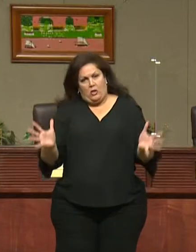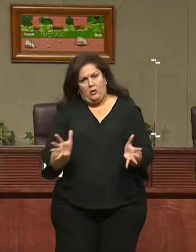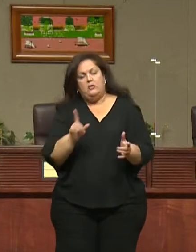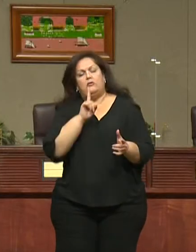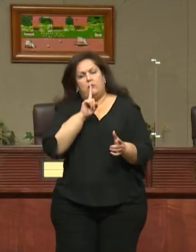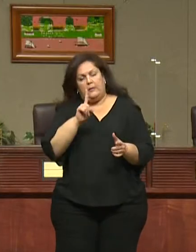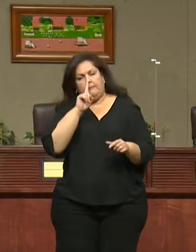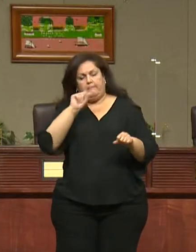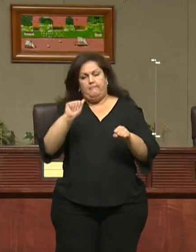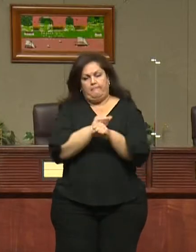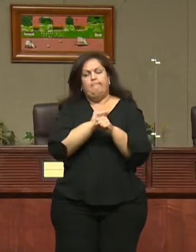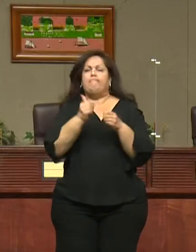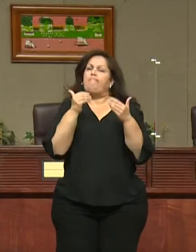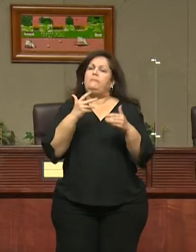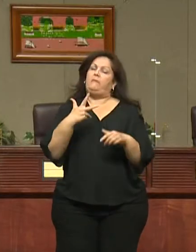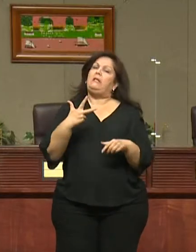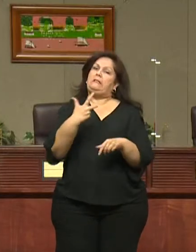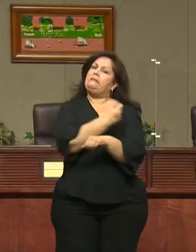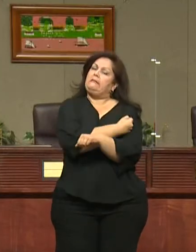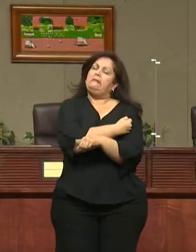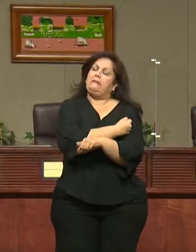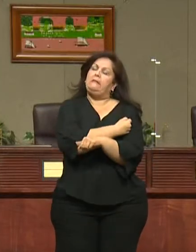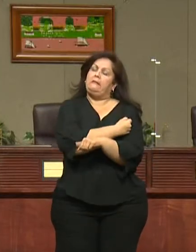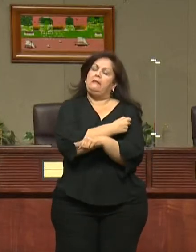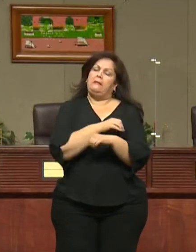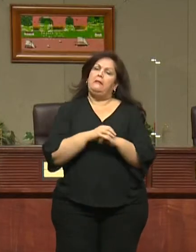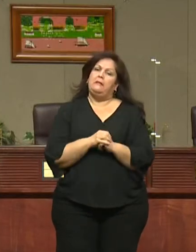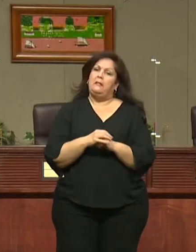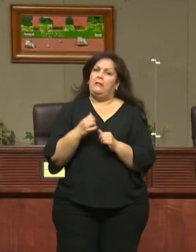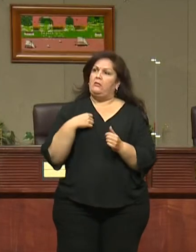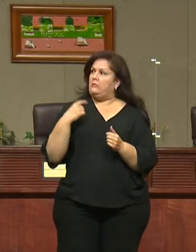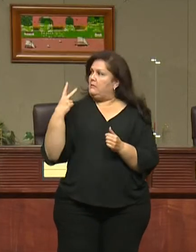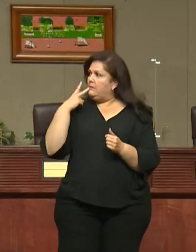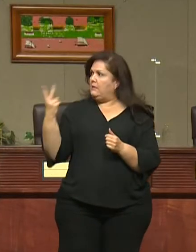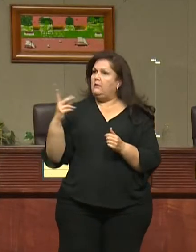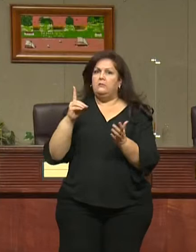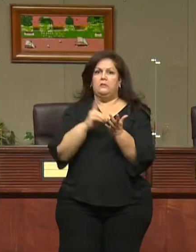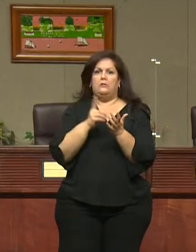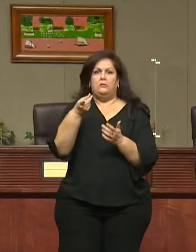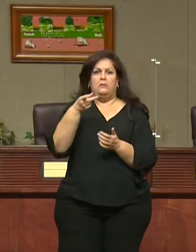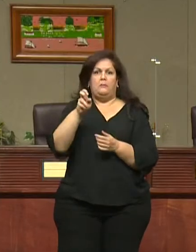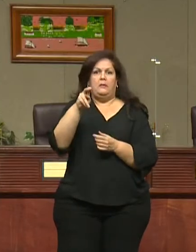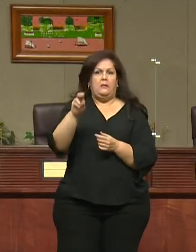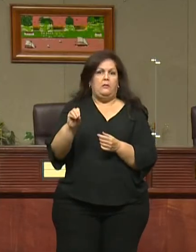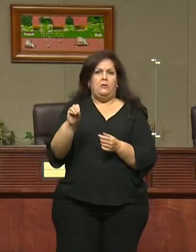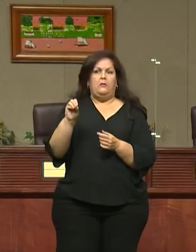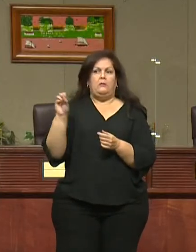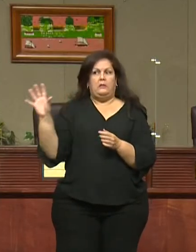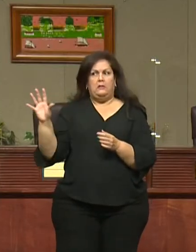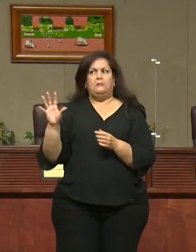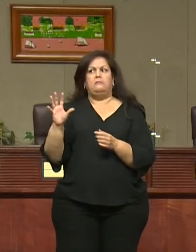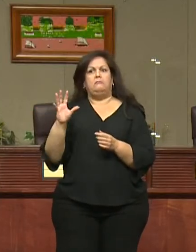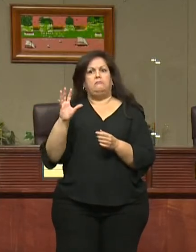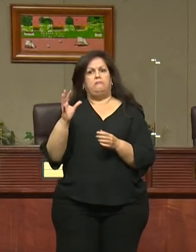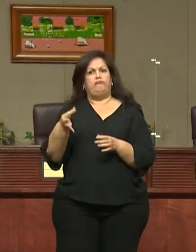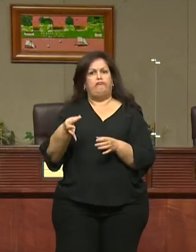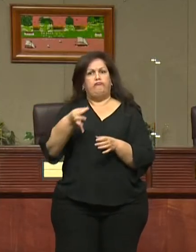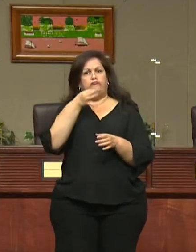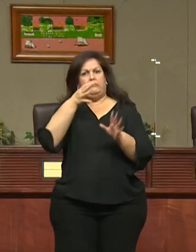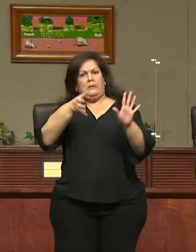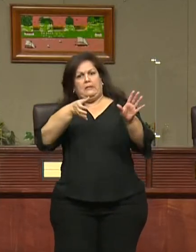getting vaccinated, because as you've heard Dr. Pino say, based on his medical